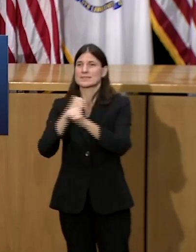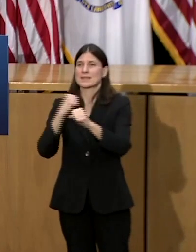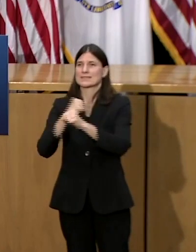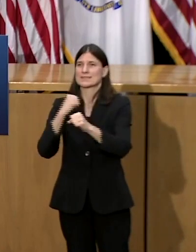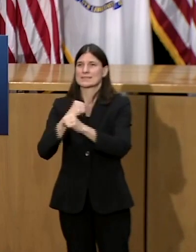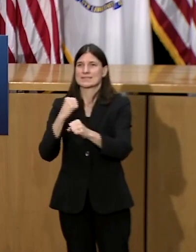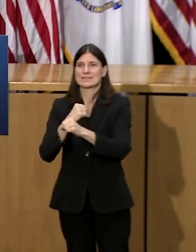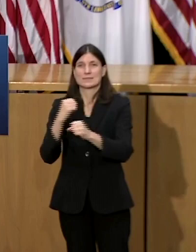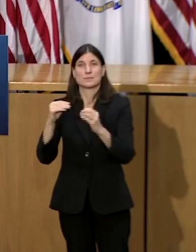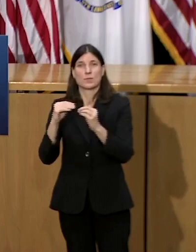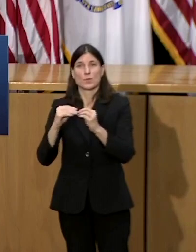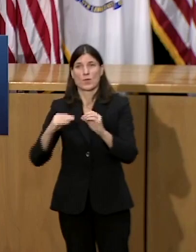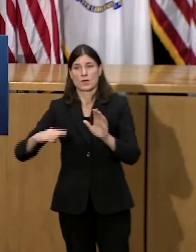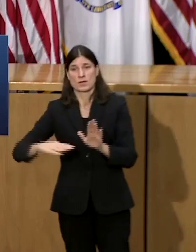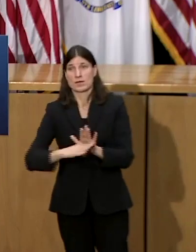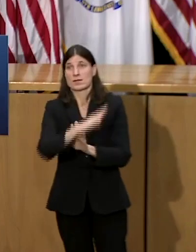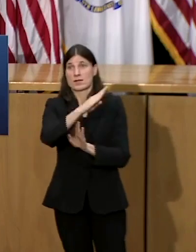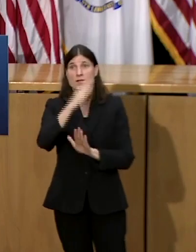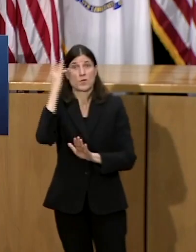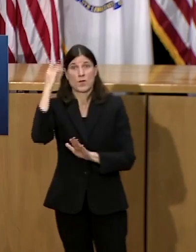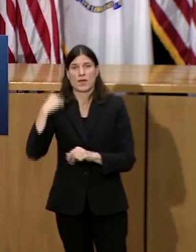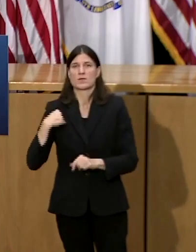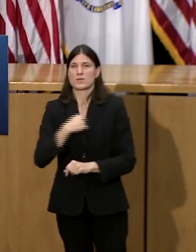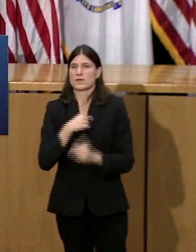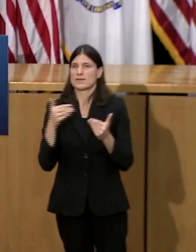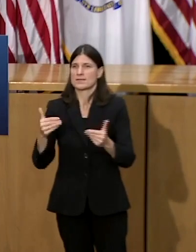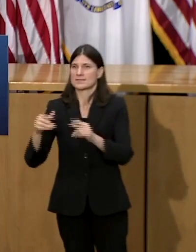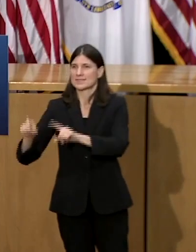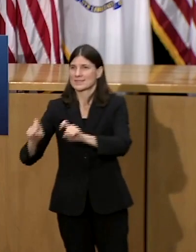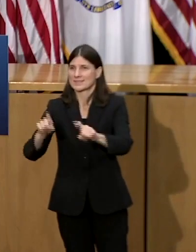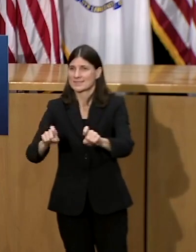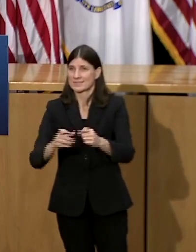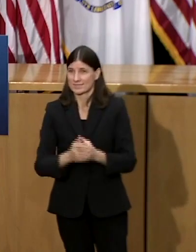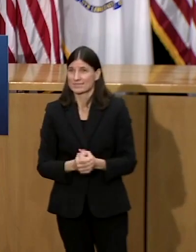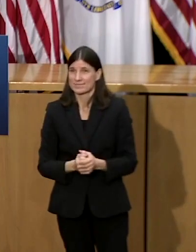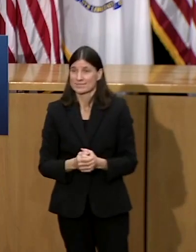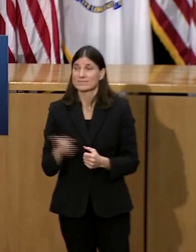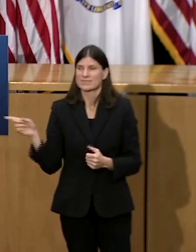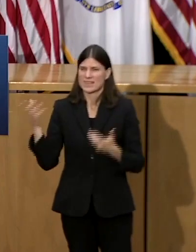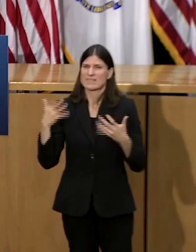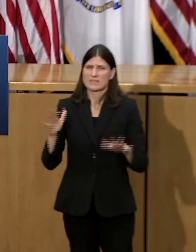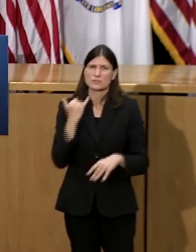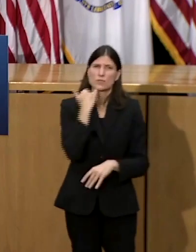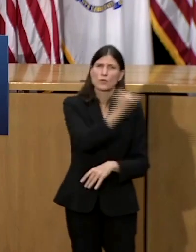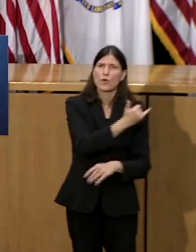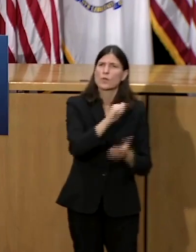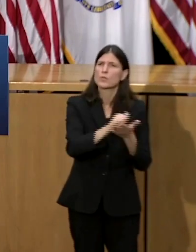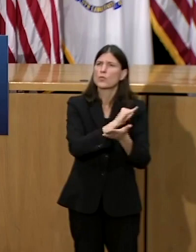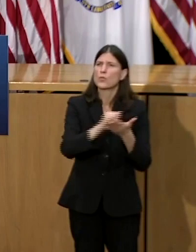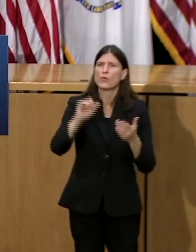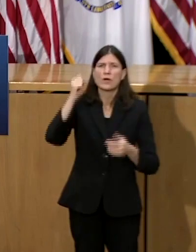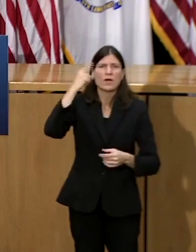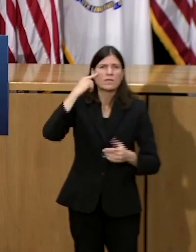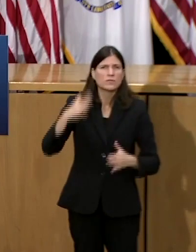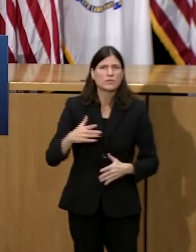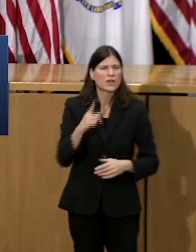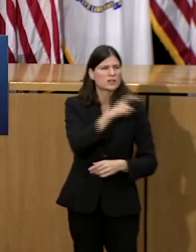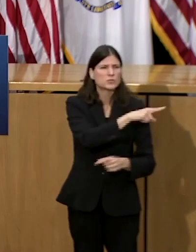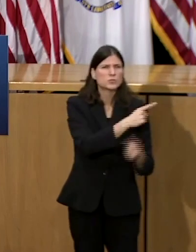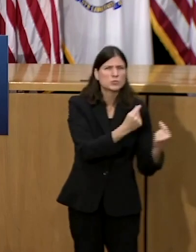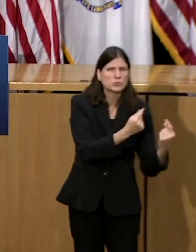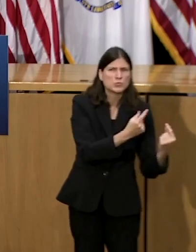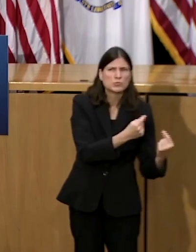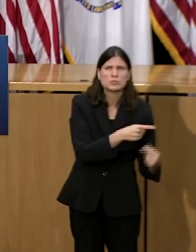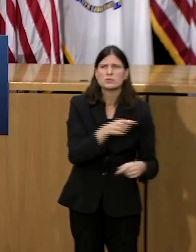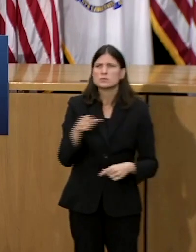one of their measures for making a decision about this, was you don't want to tell a community not to test as much as they possibly